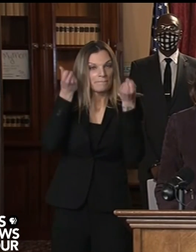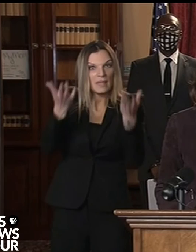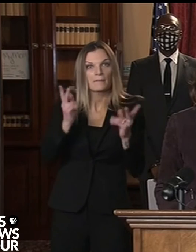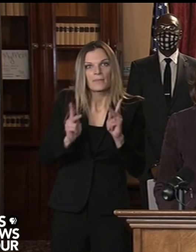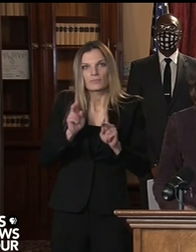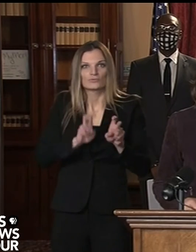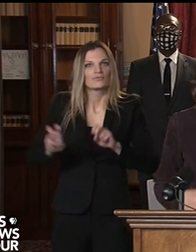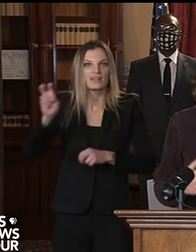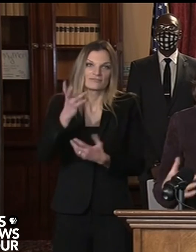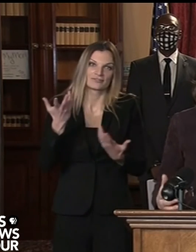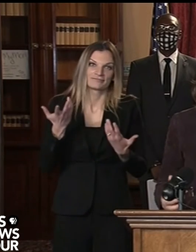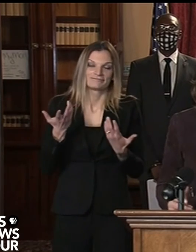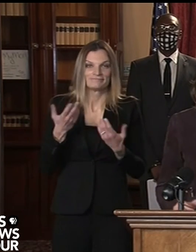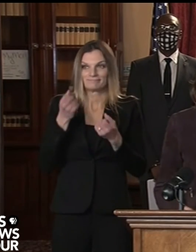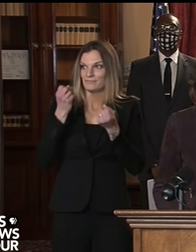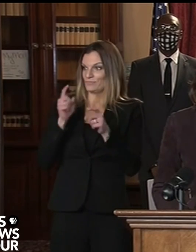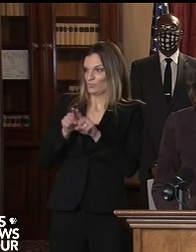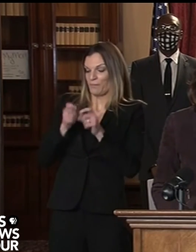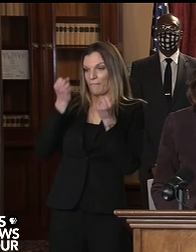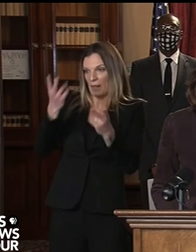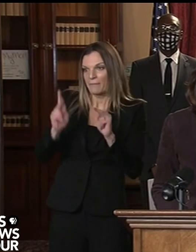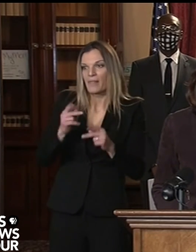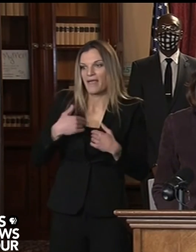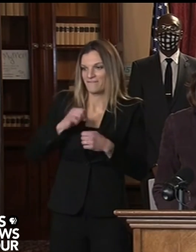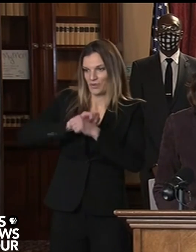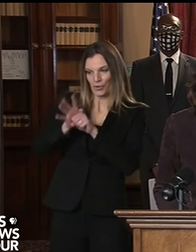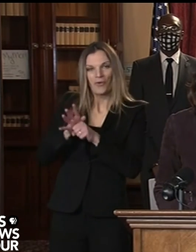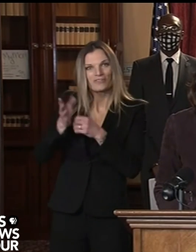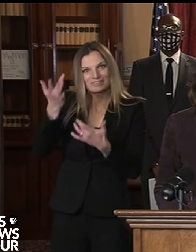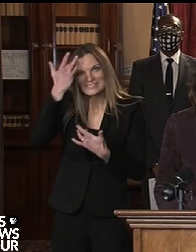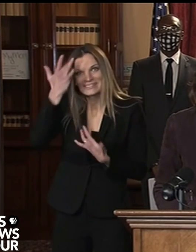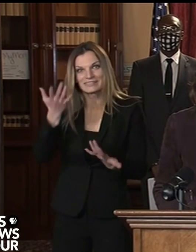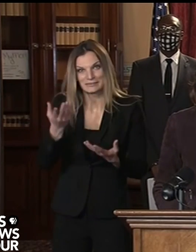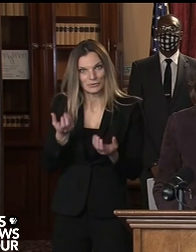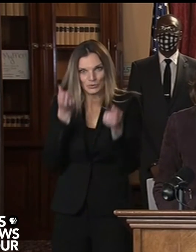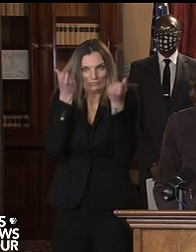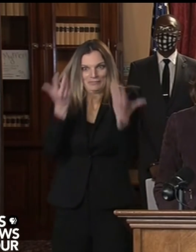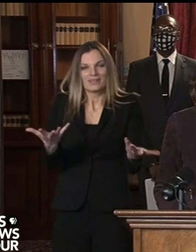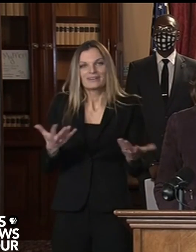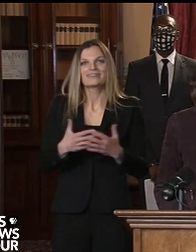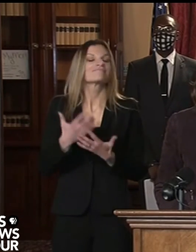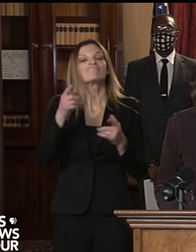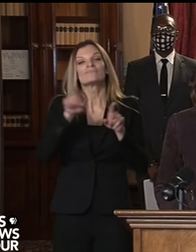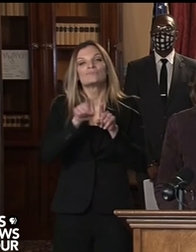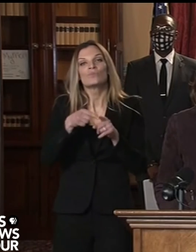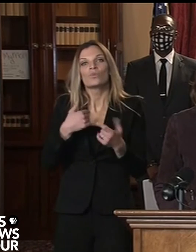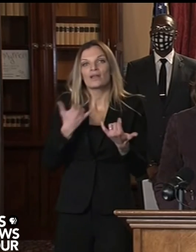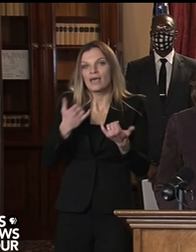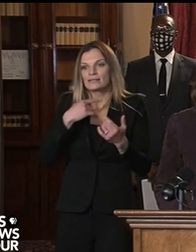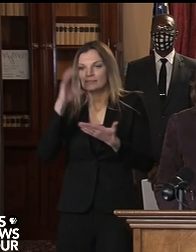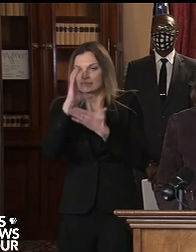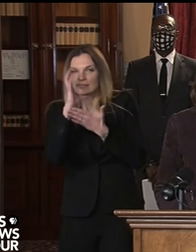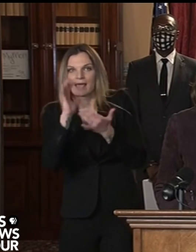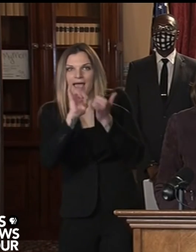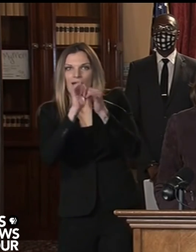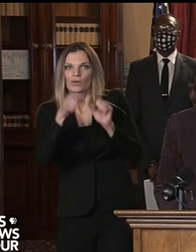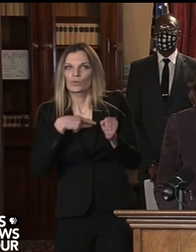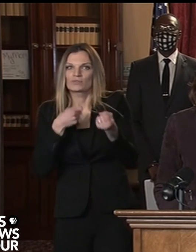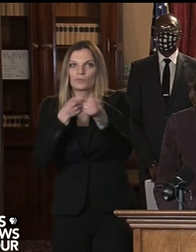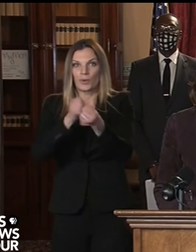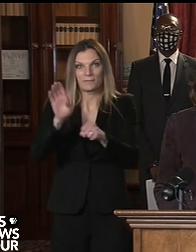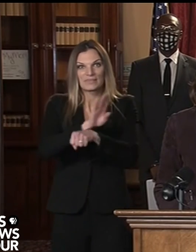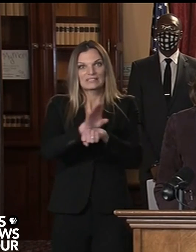of COVID. I have to tell you too, we are continuing to pursue ways to help businesses that